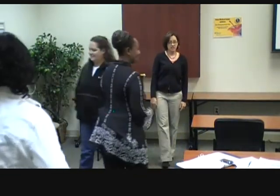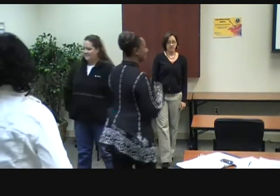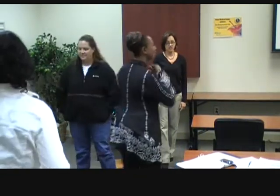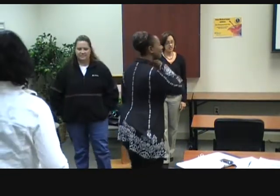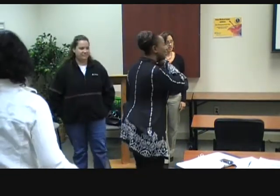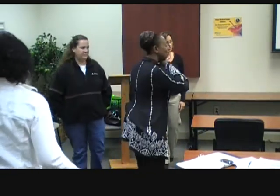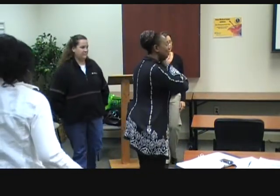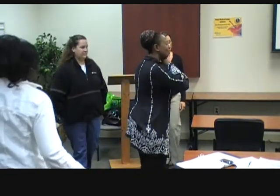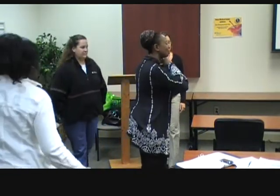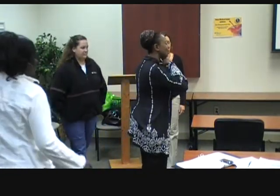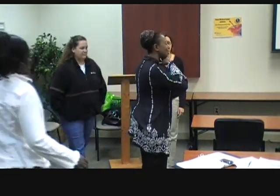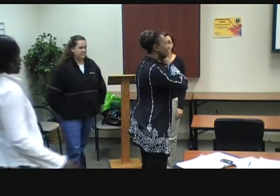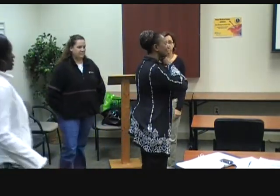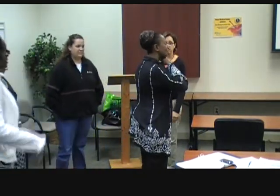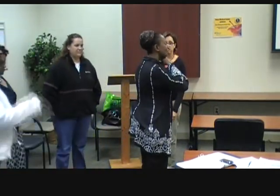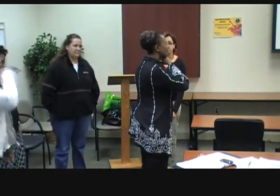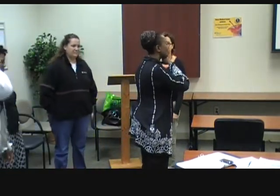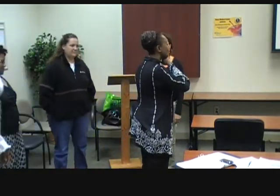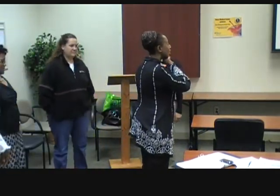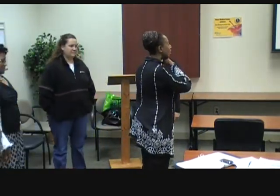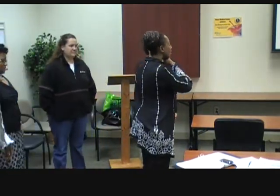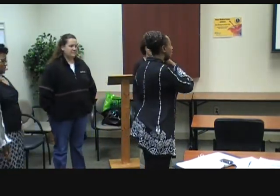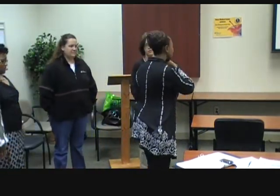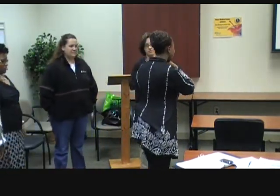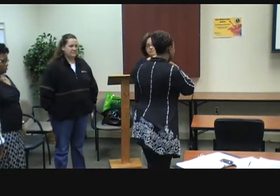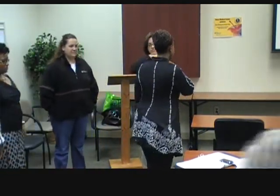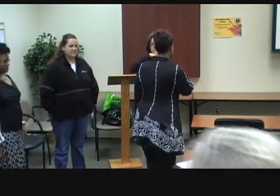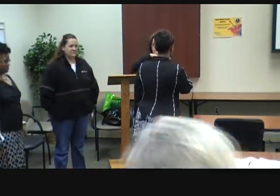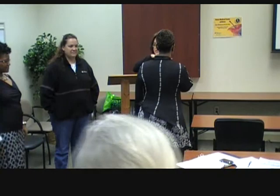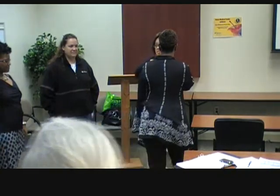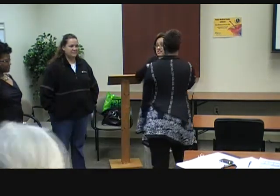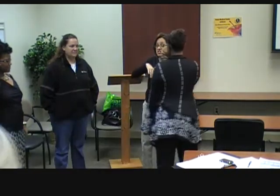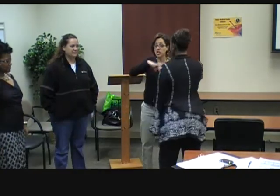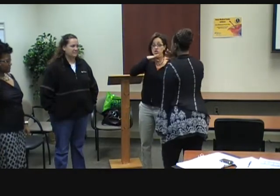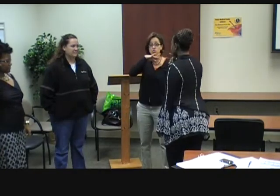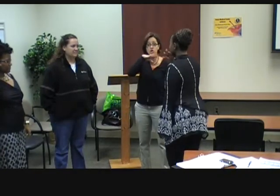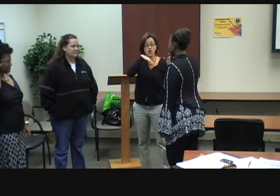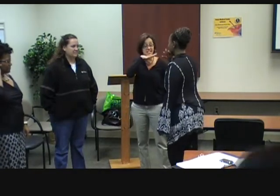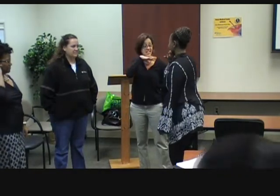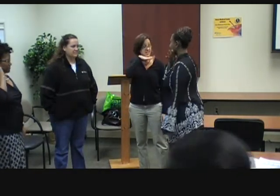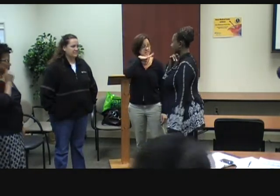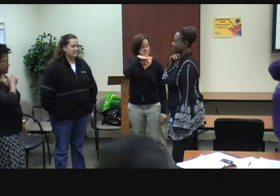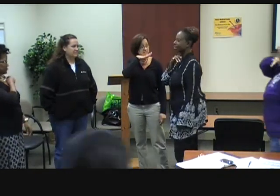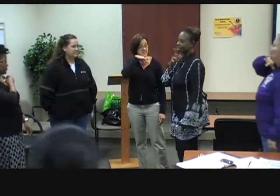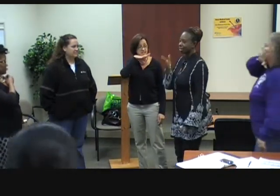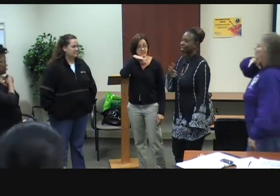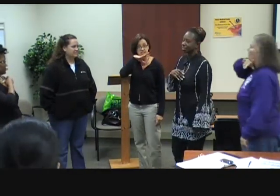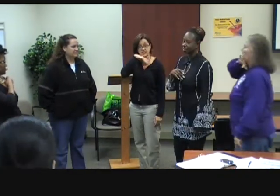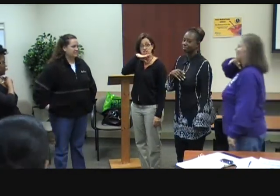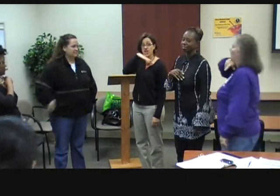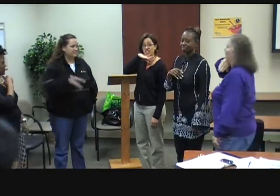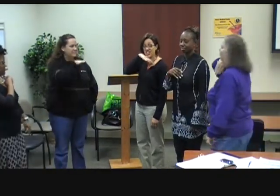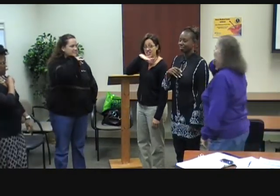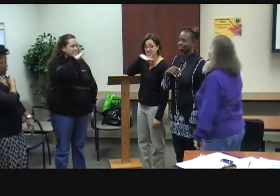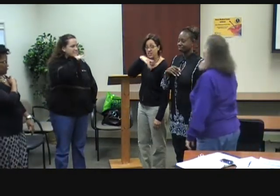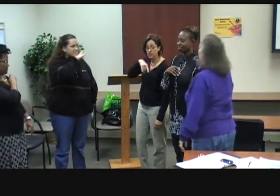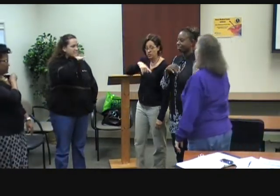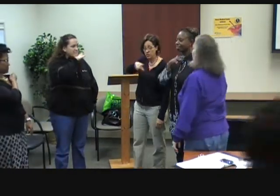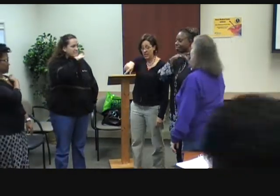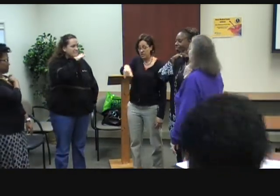them. Right. Oh, nice. That's also dirty. Dirty. So we gotta be